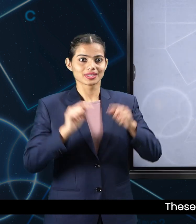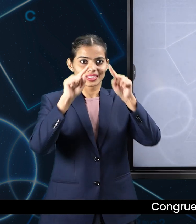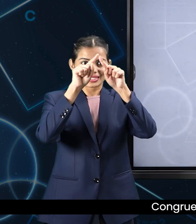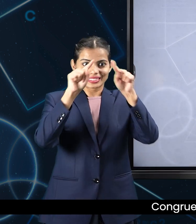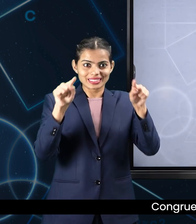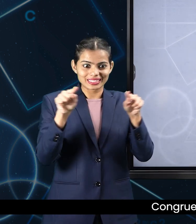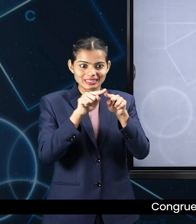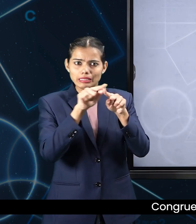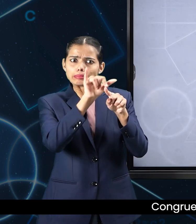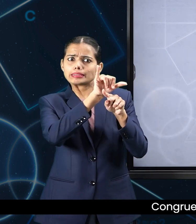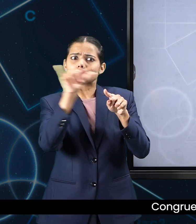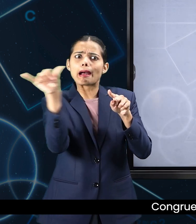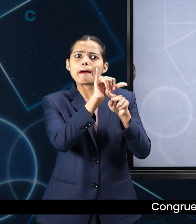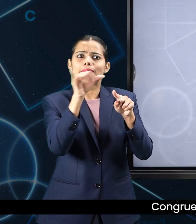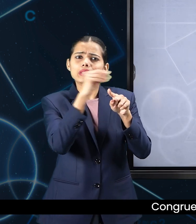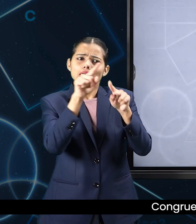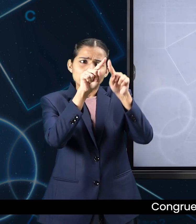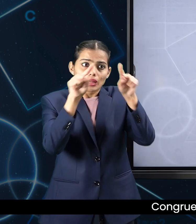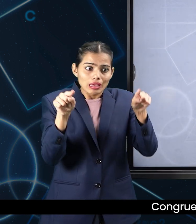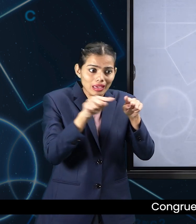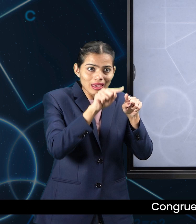Congruency and similarity of triangles.